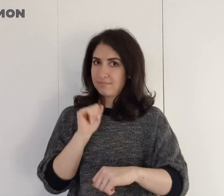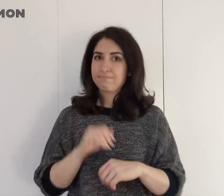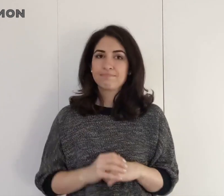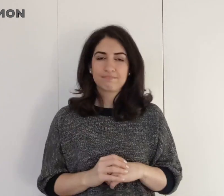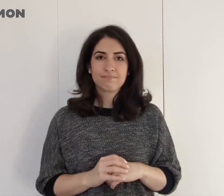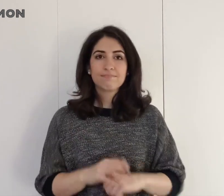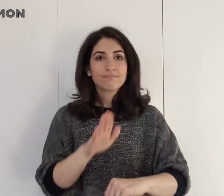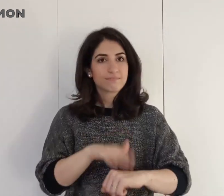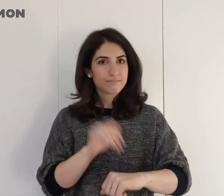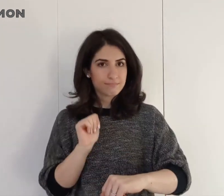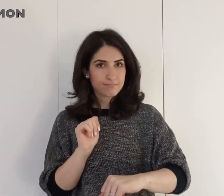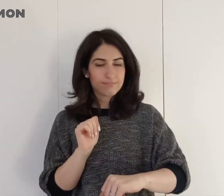Summon.